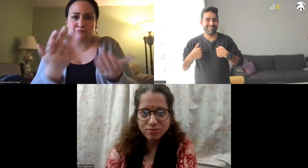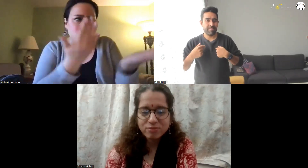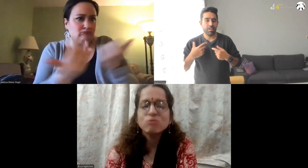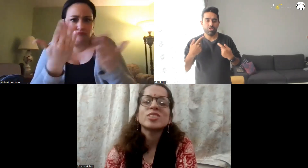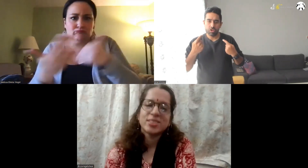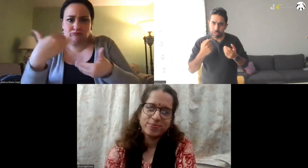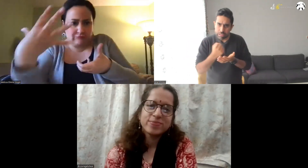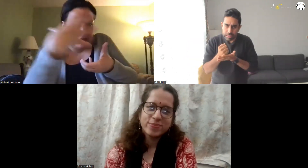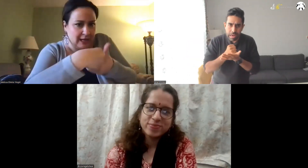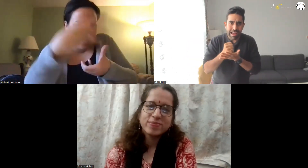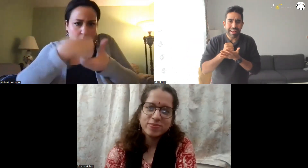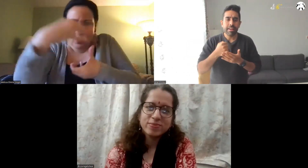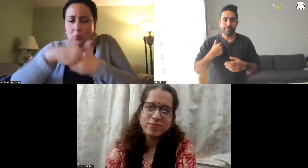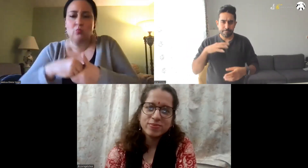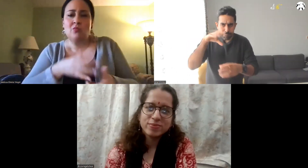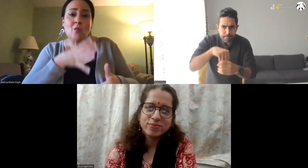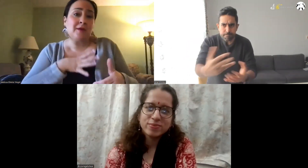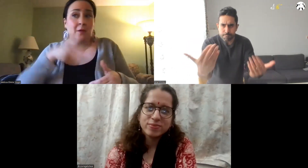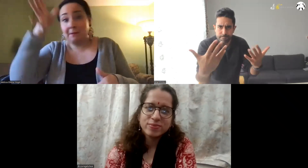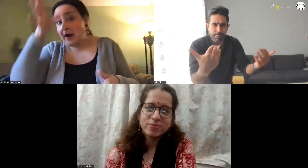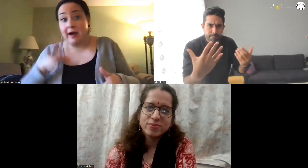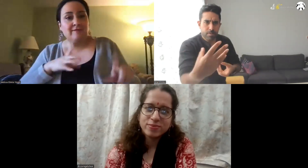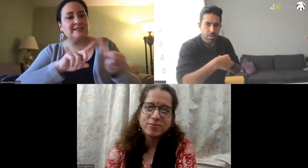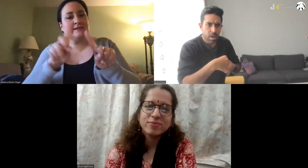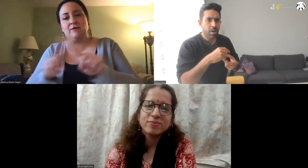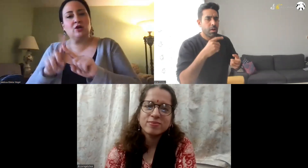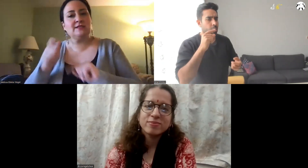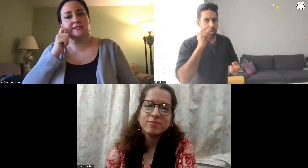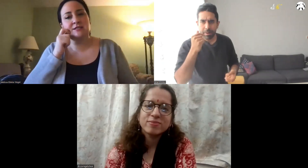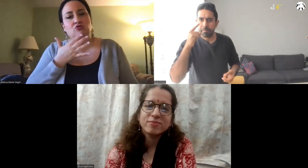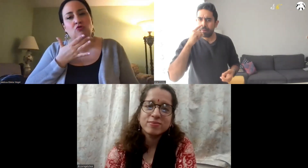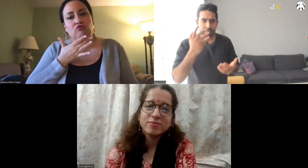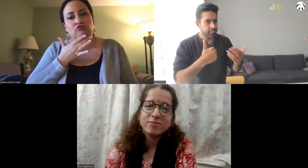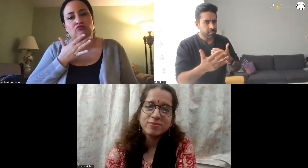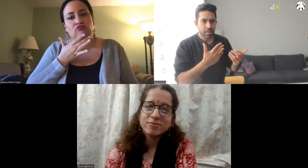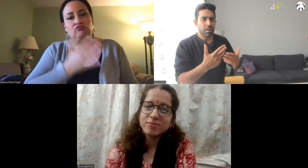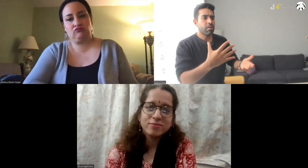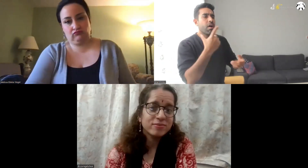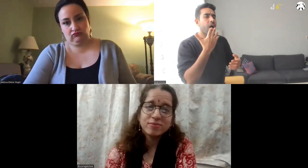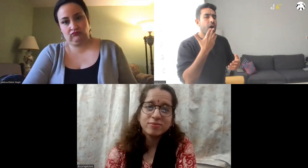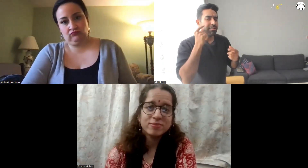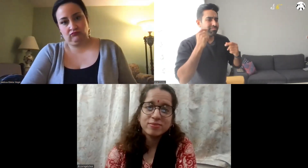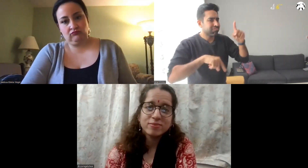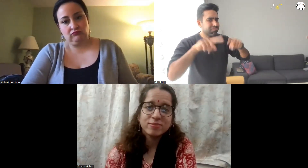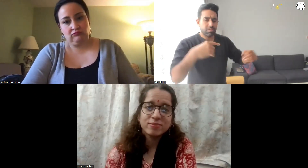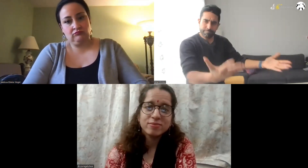skin and me having lighter skin tone, I